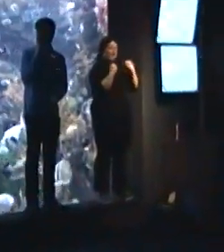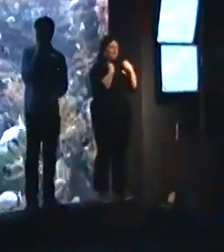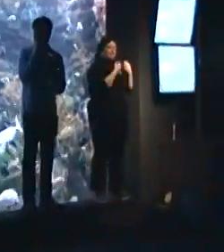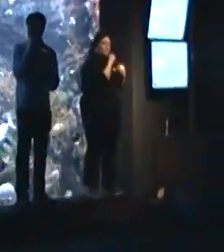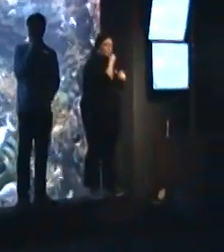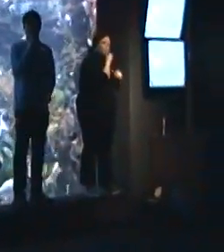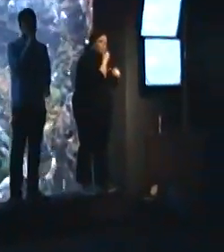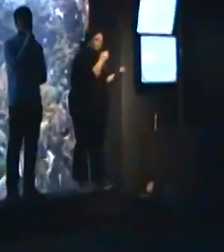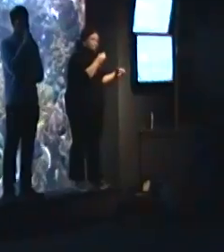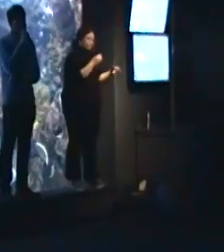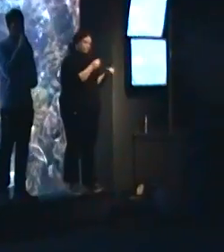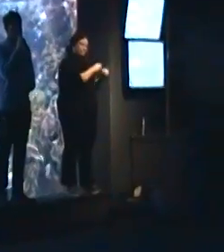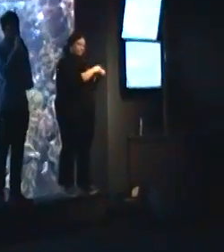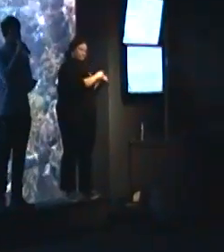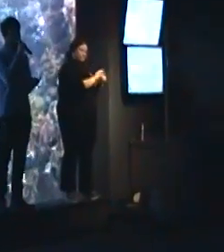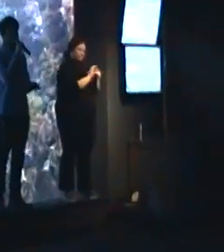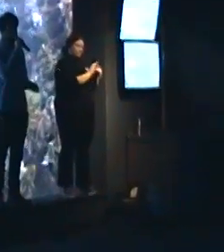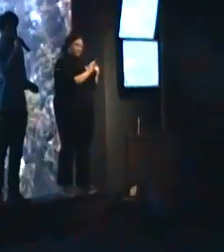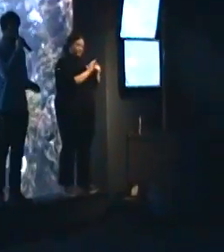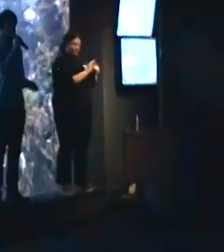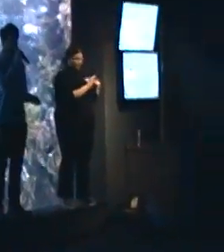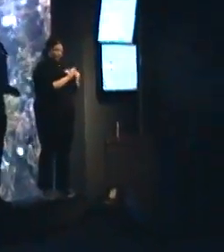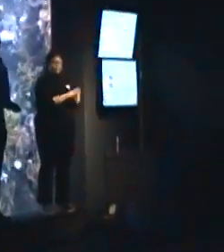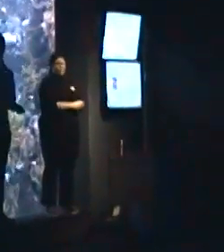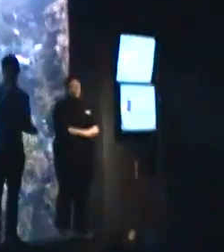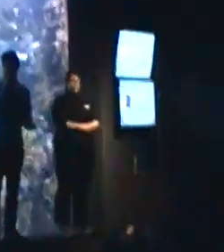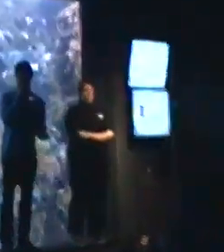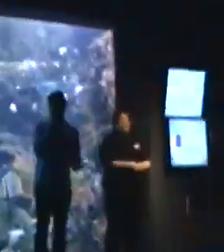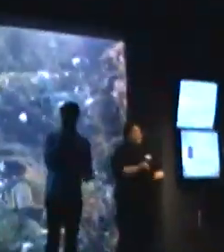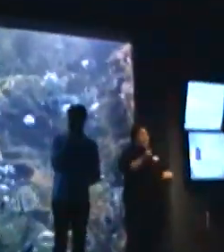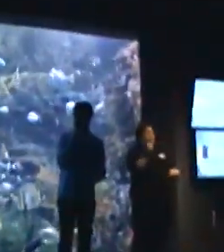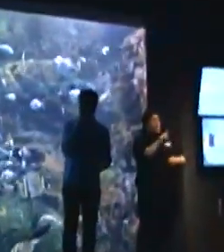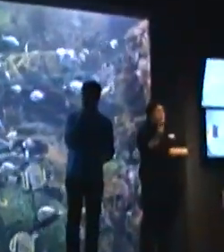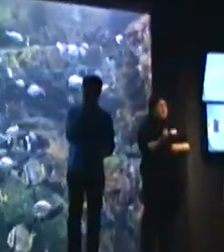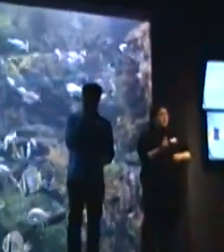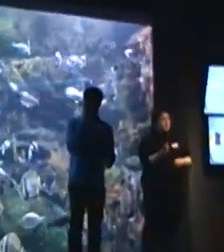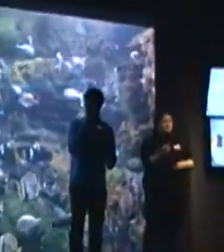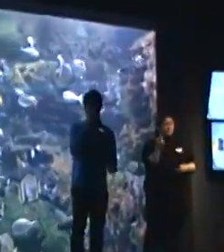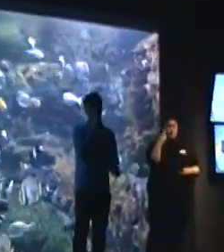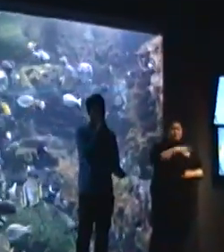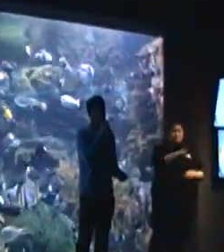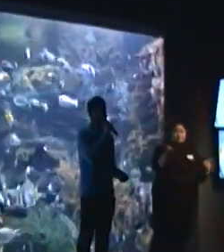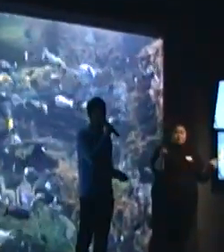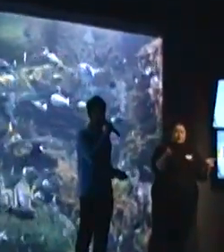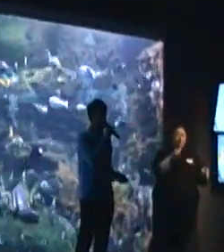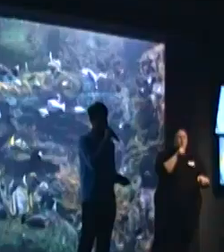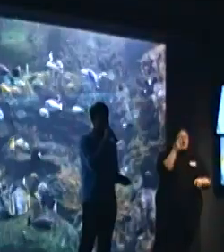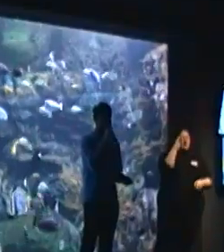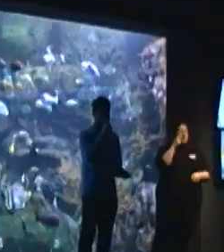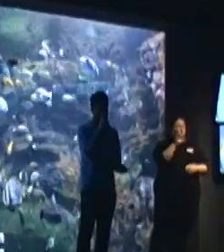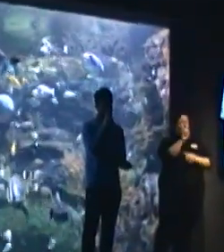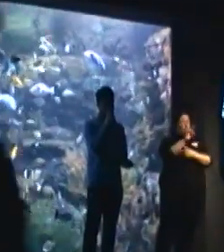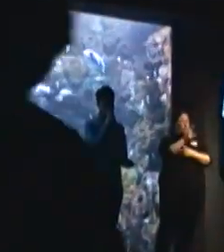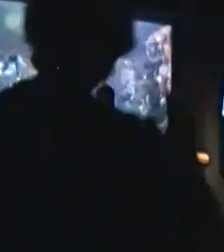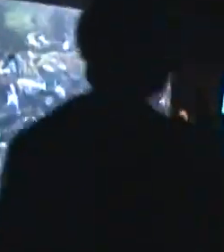So, this isn't, I got another question for the audience. Who here thinks that this coral is real? Hands up for